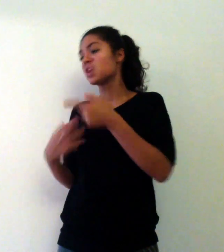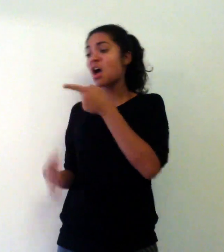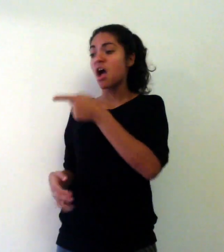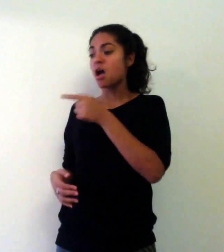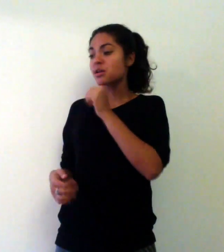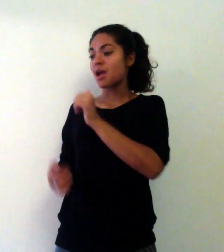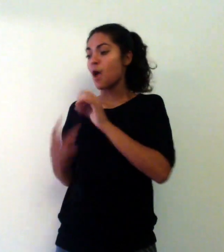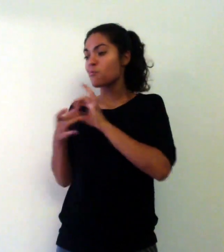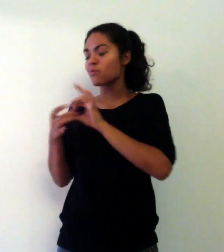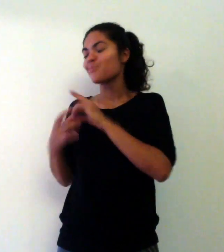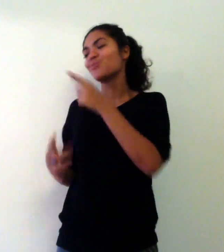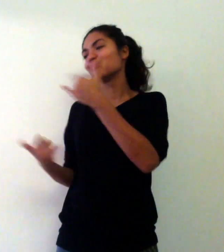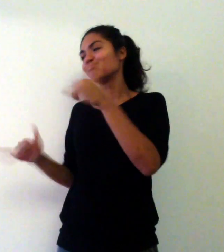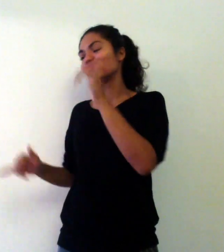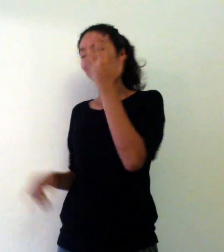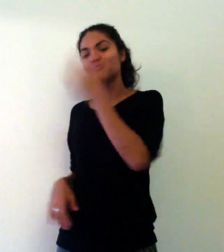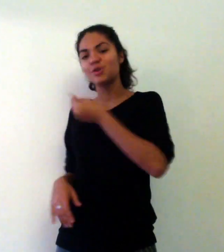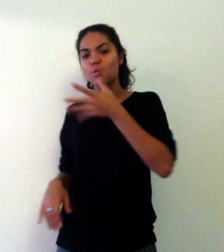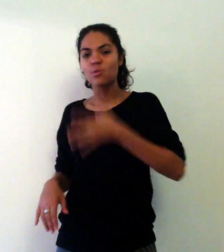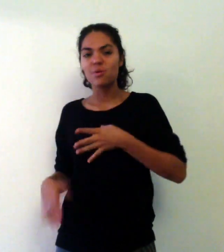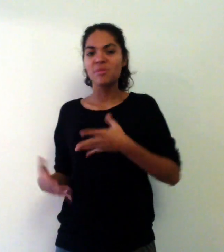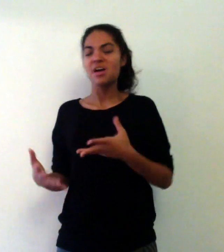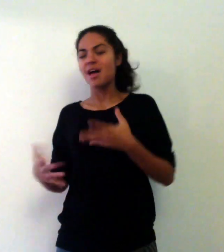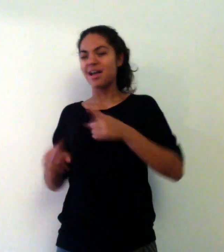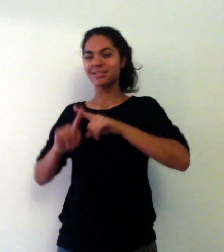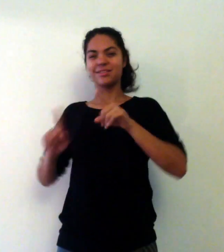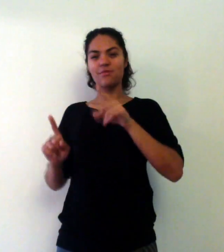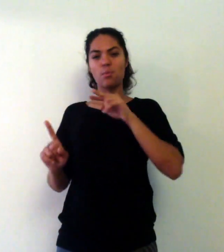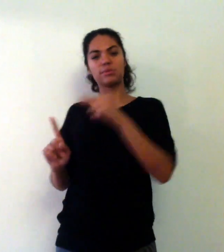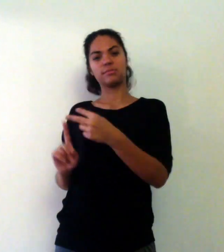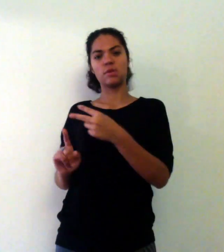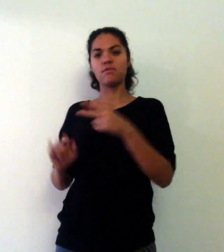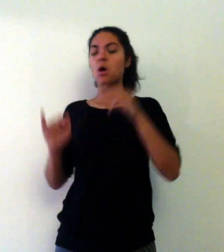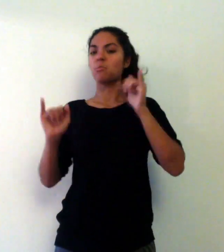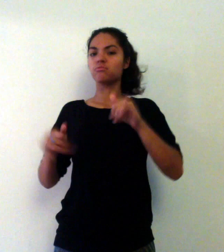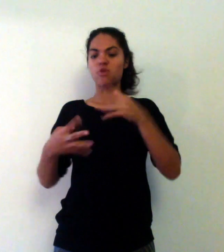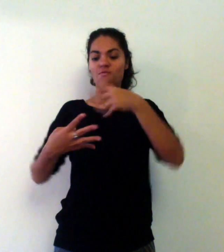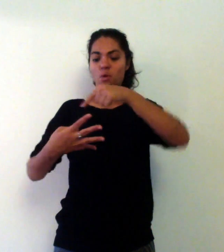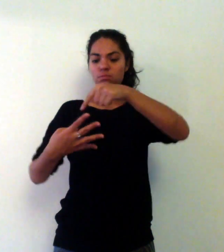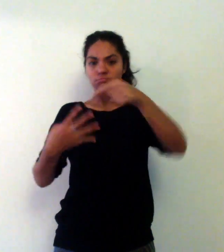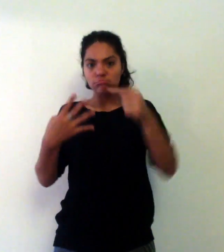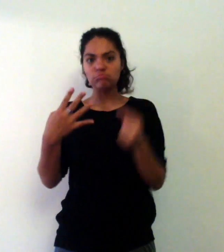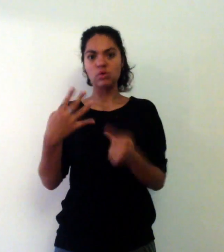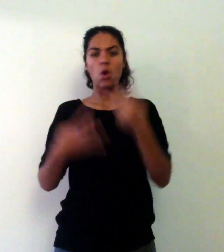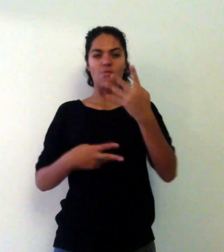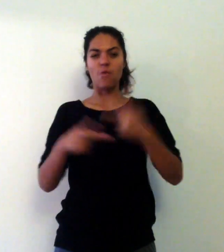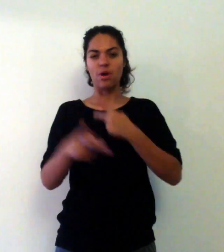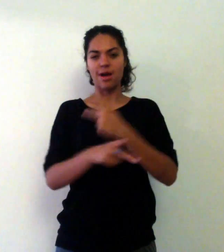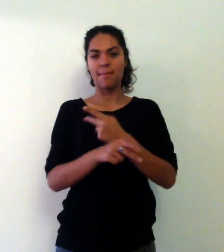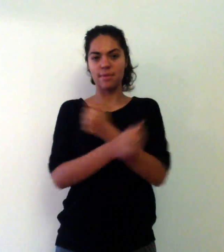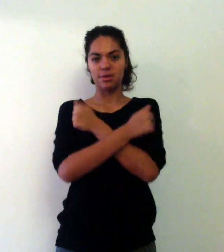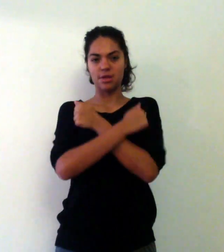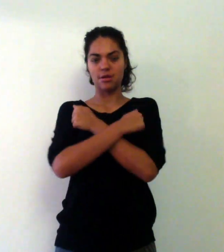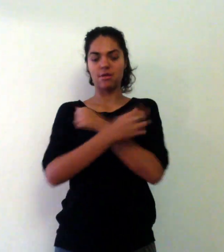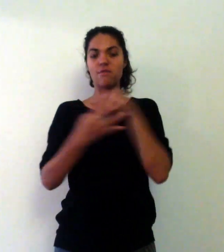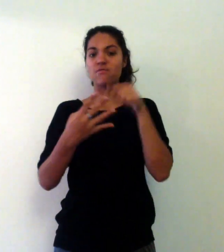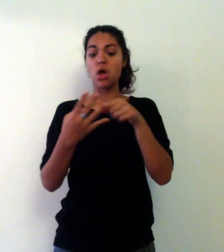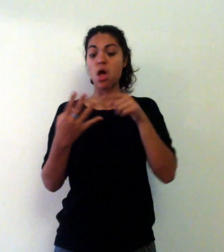When you see that desirability in God, you call it worship. And only those who have moved from need love to gift